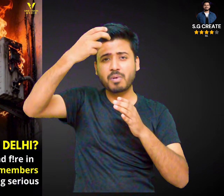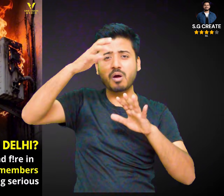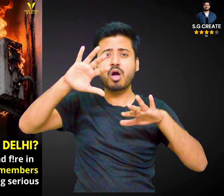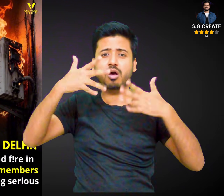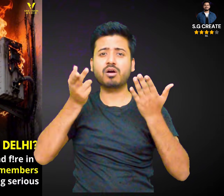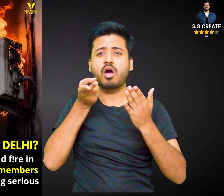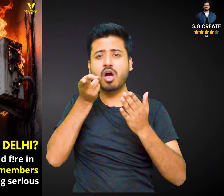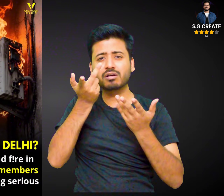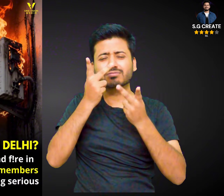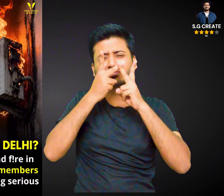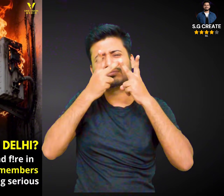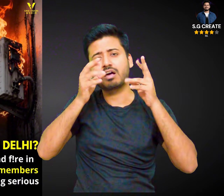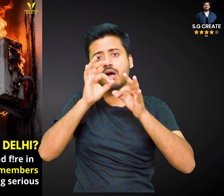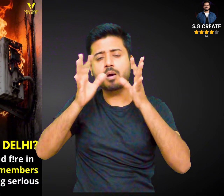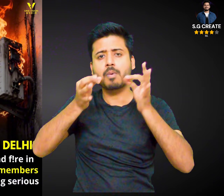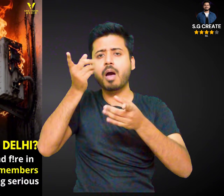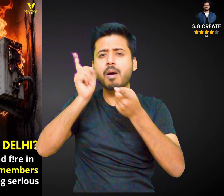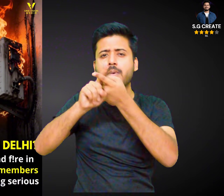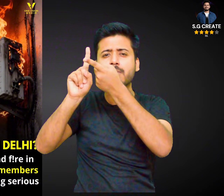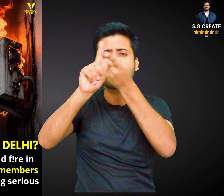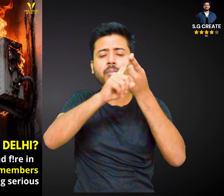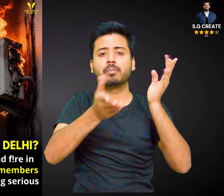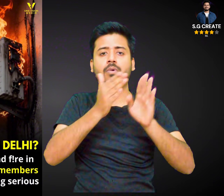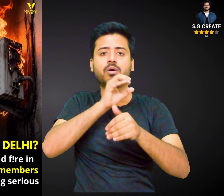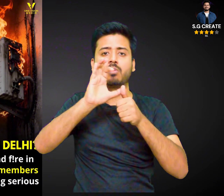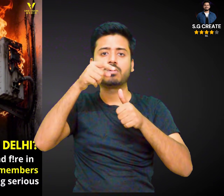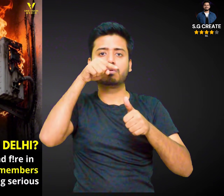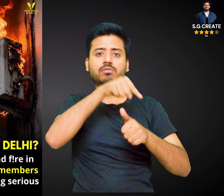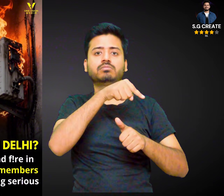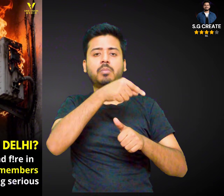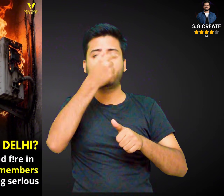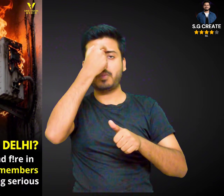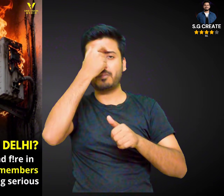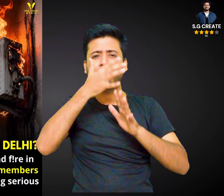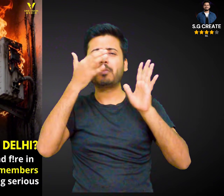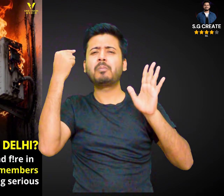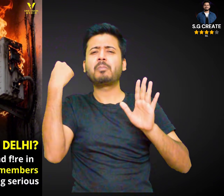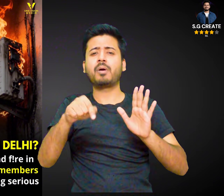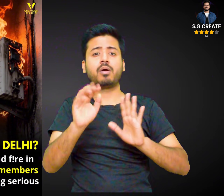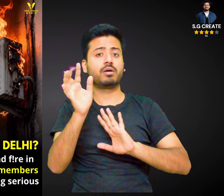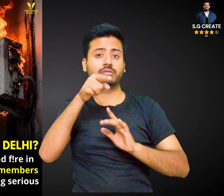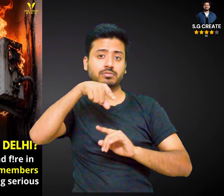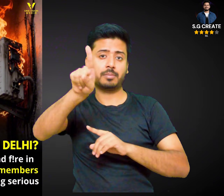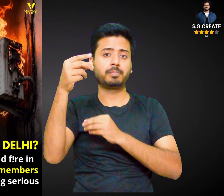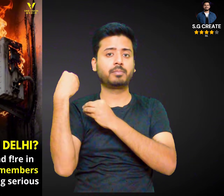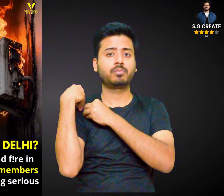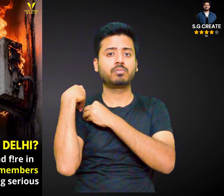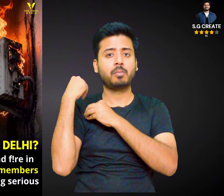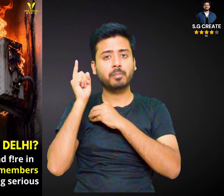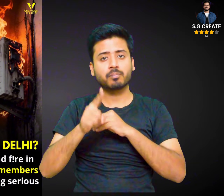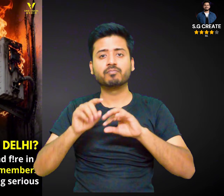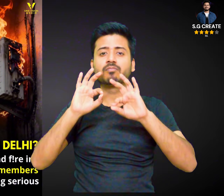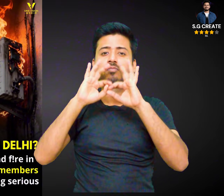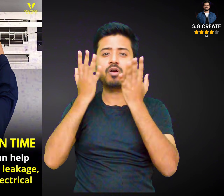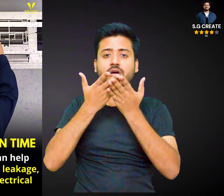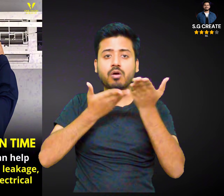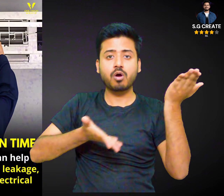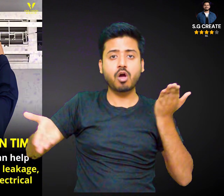noises from the compressor. Critical AC safety practices. Dedicated power lines. Connect each AC to an exclusive